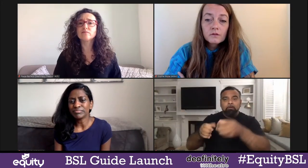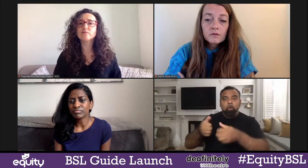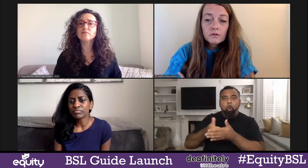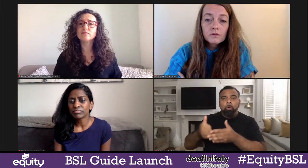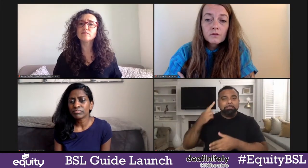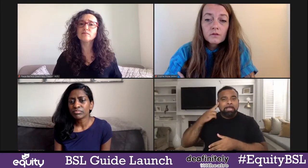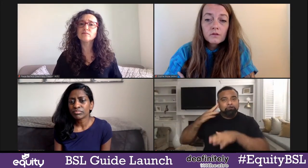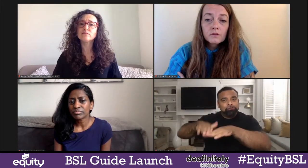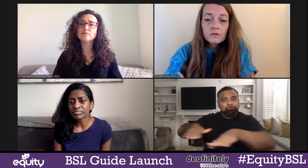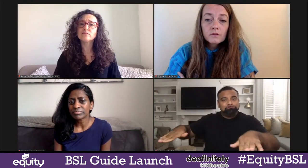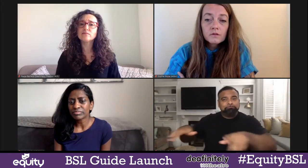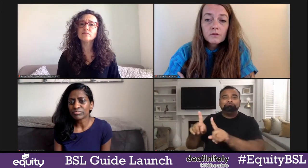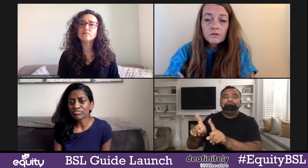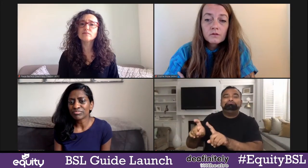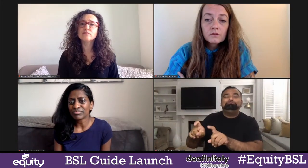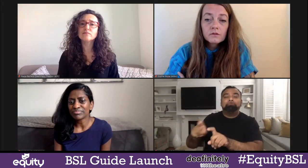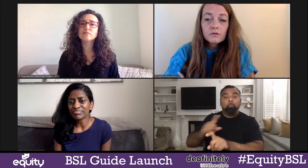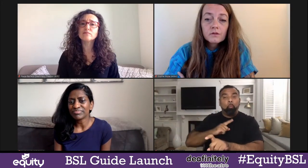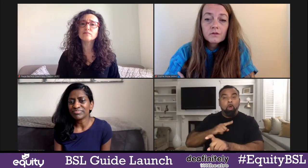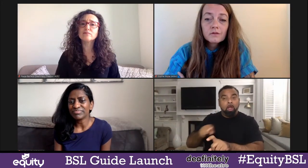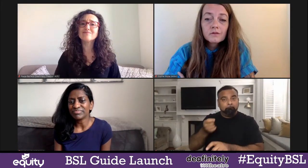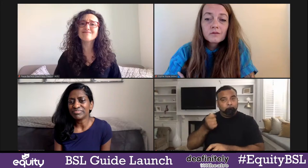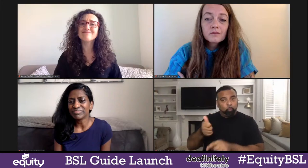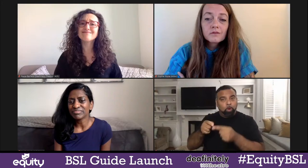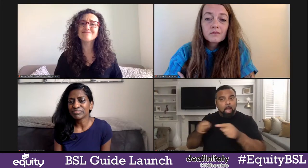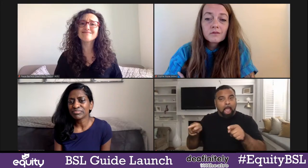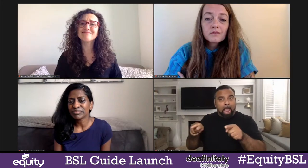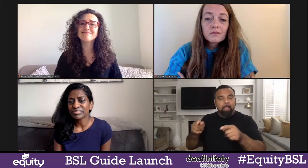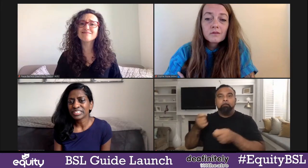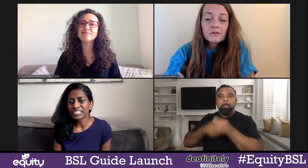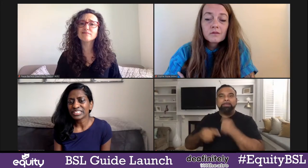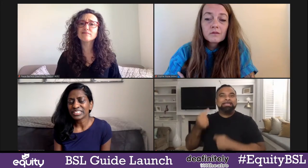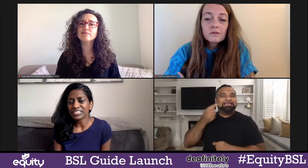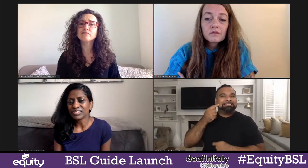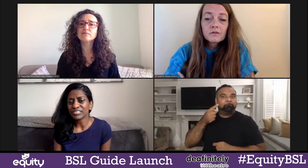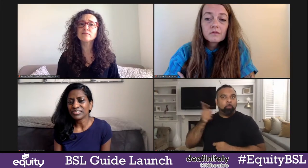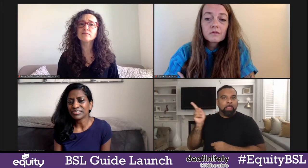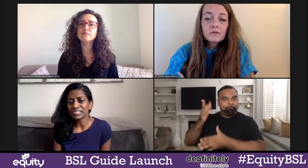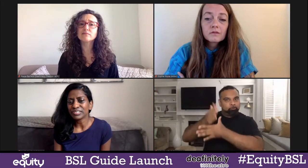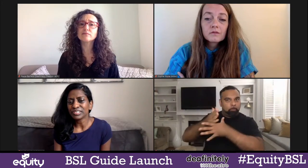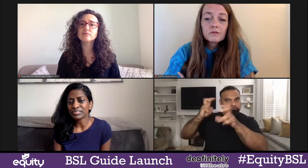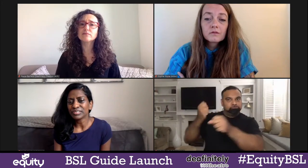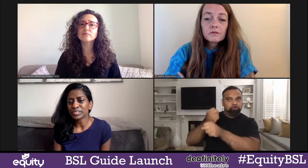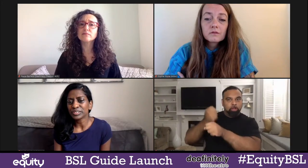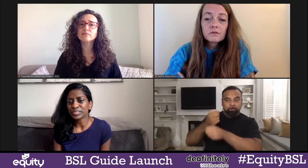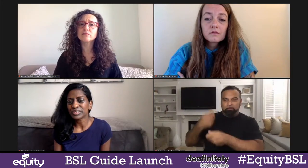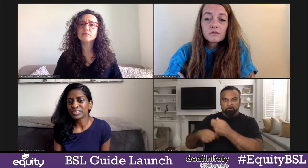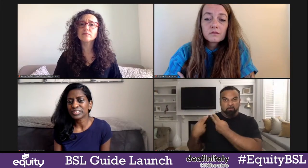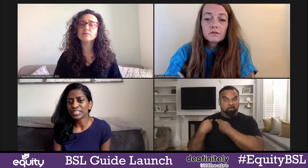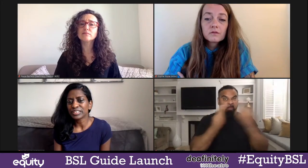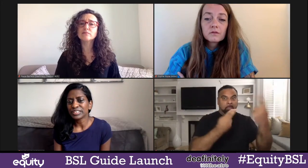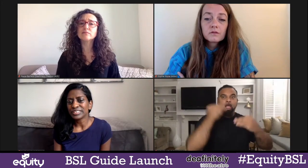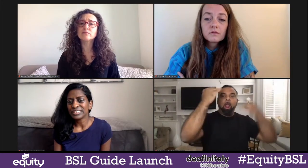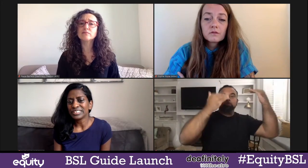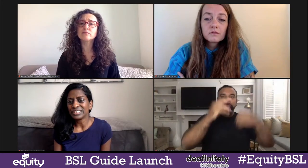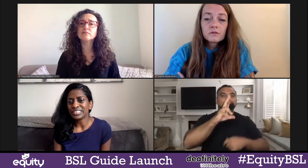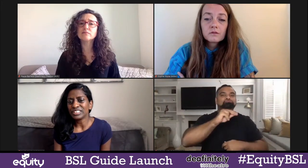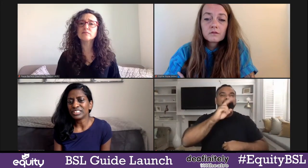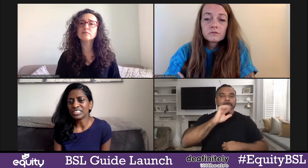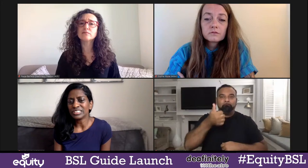not anti this, but they bring in, you know, a lot of deaf children because, you know, maybe they have a couple of lines and it's an easier job. And